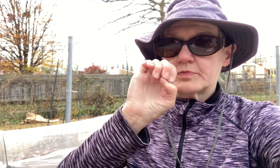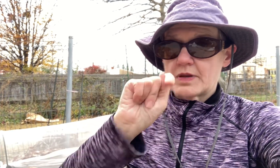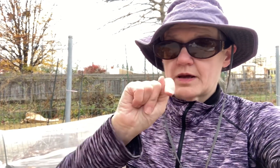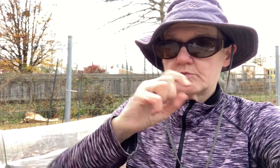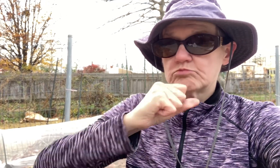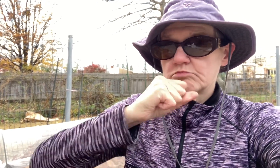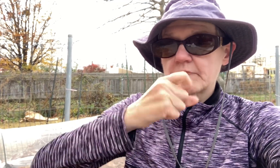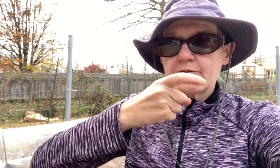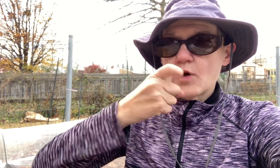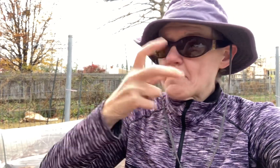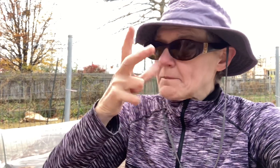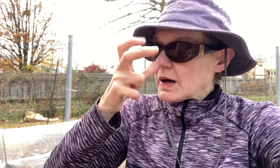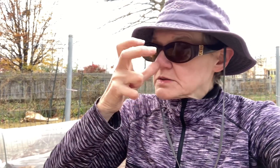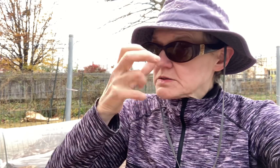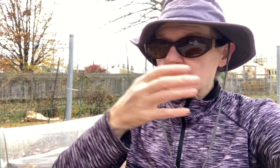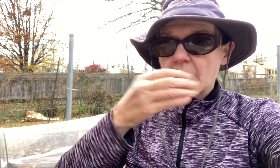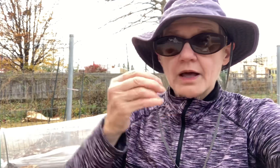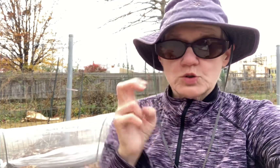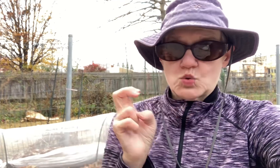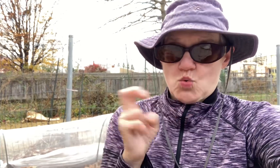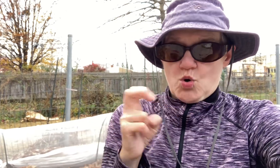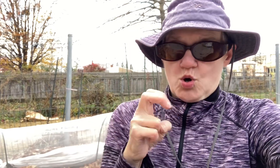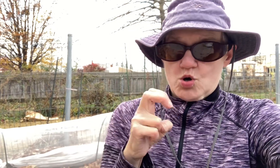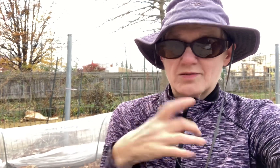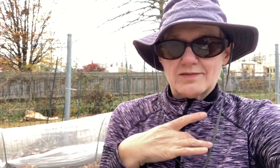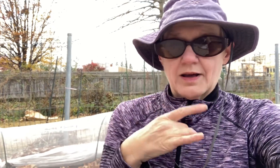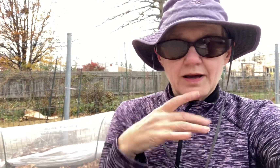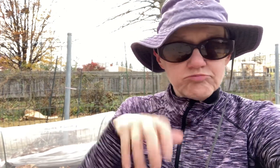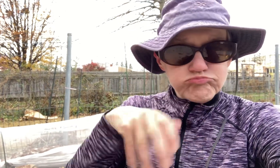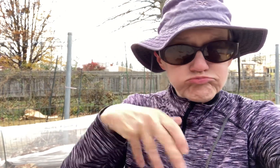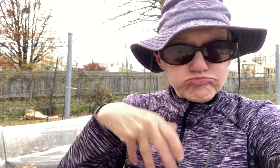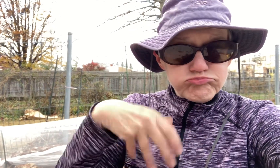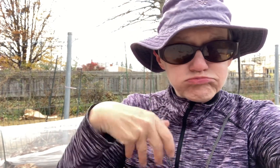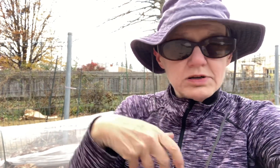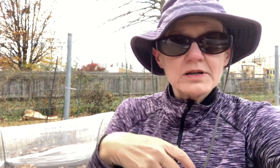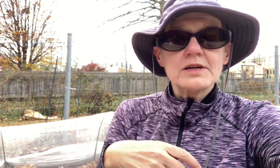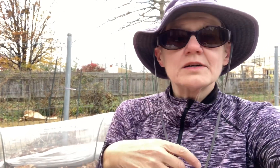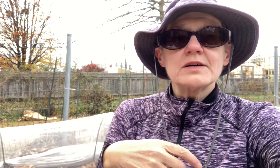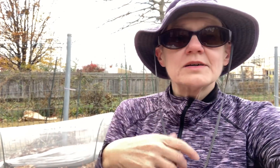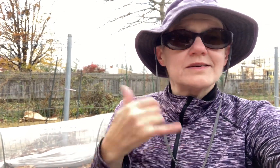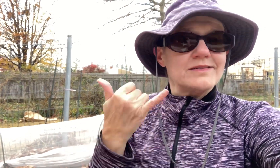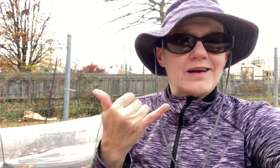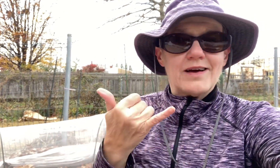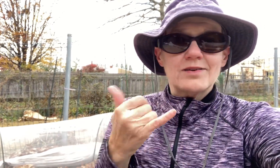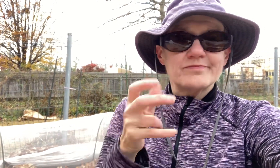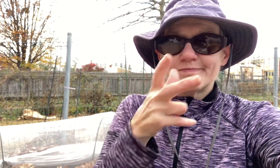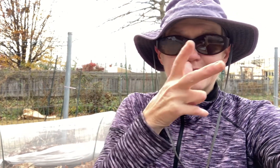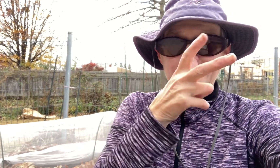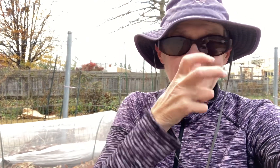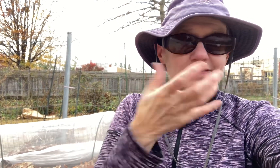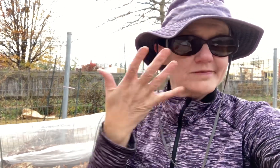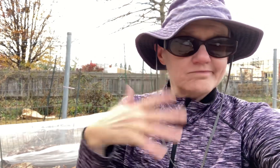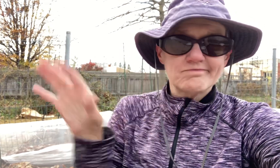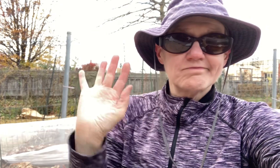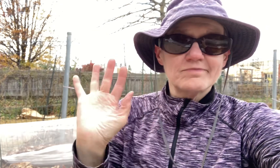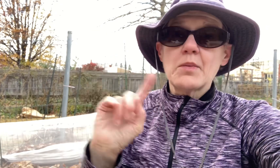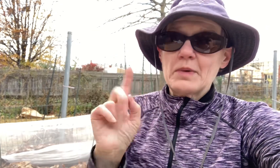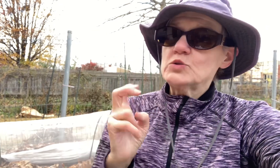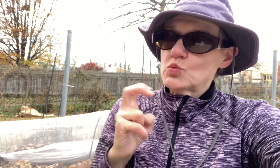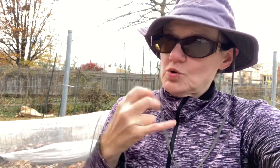The netting's there because originally it protected them from the bugs and the digging squirrels. Bugs aren't around